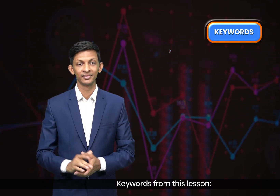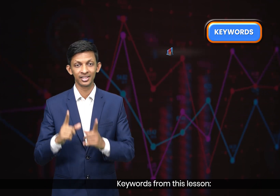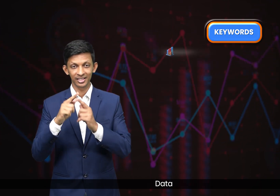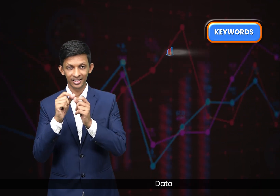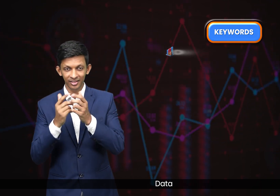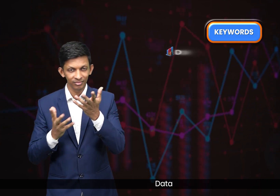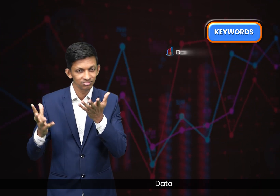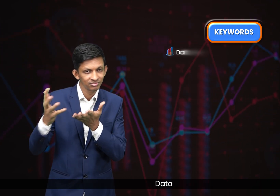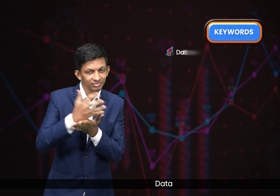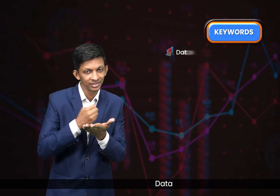data,